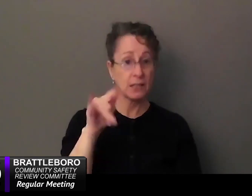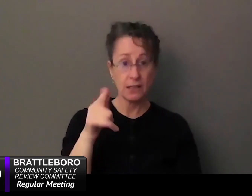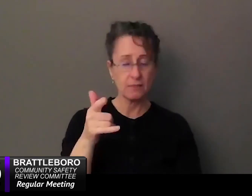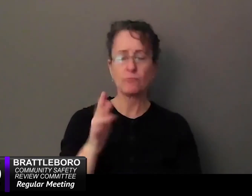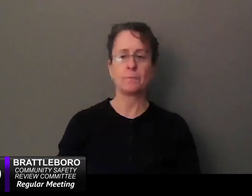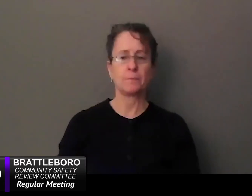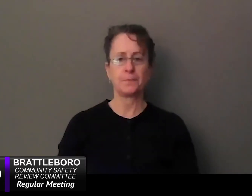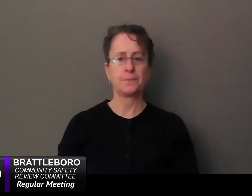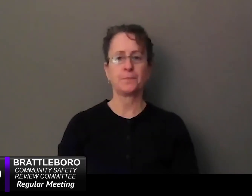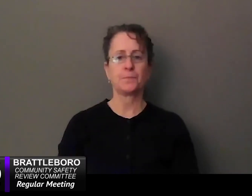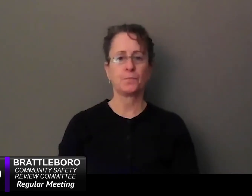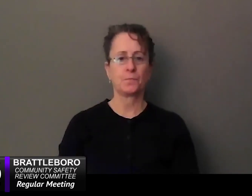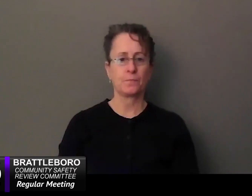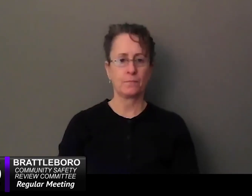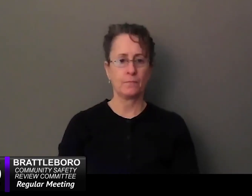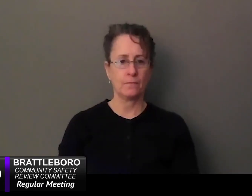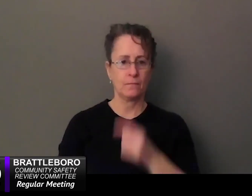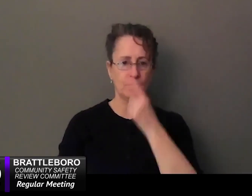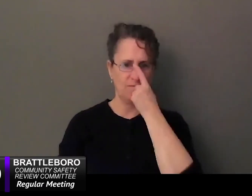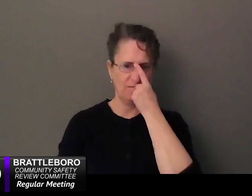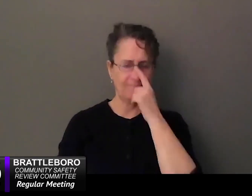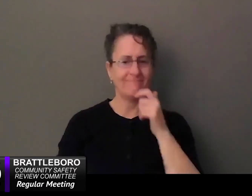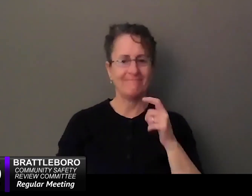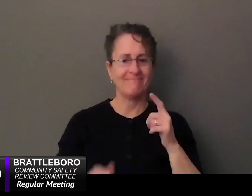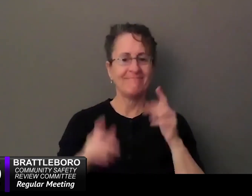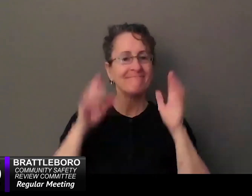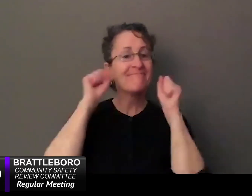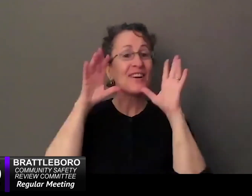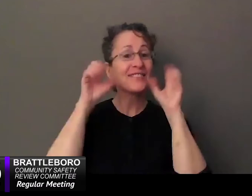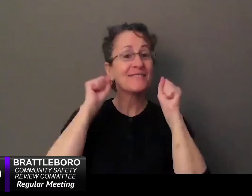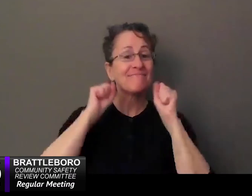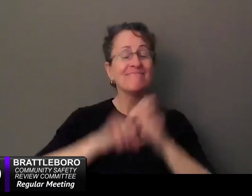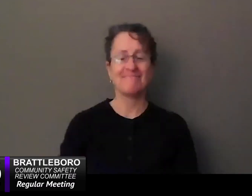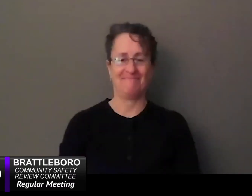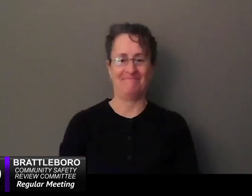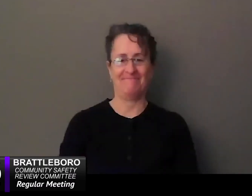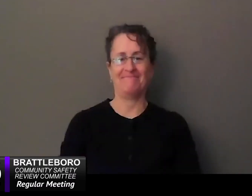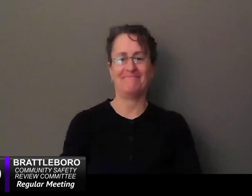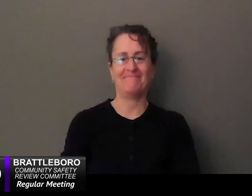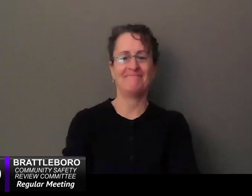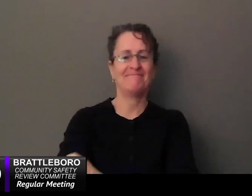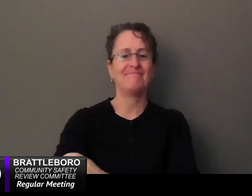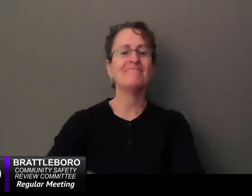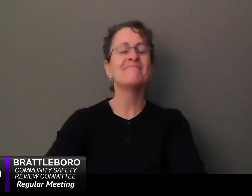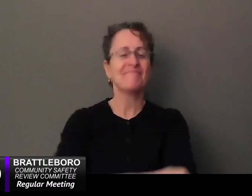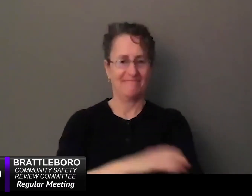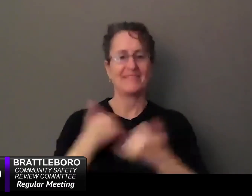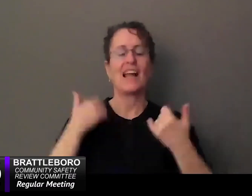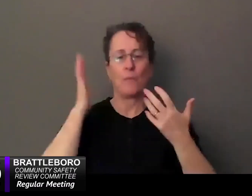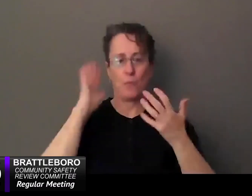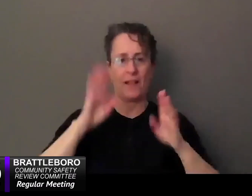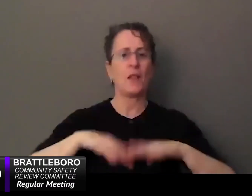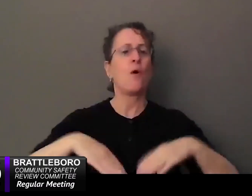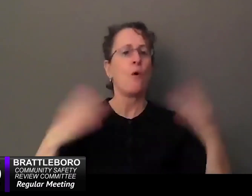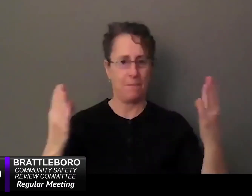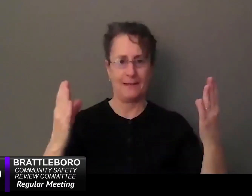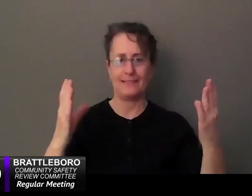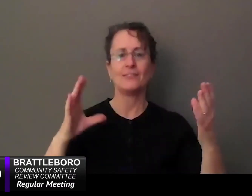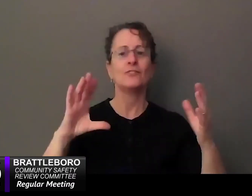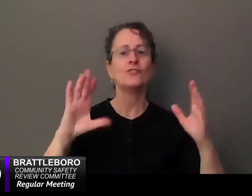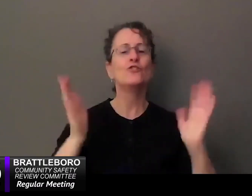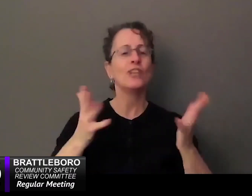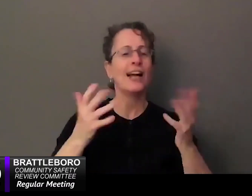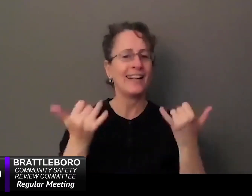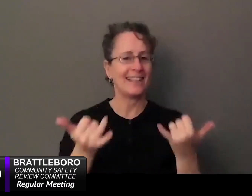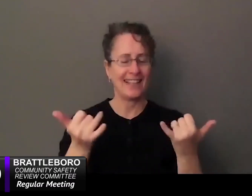Great. Awesome. Okay, I am going to open the chat, and I'm going to open it to everyone publicly or